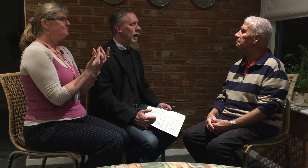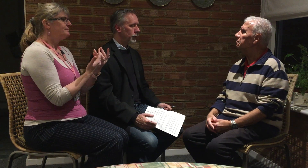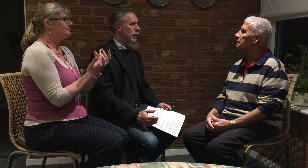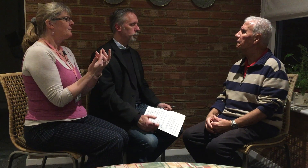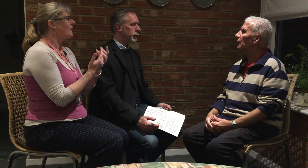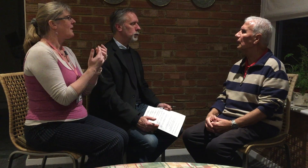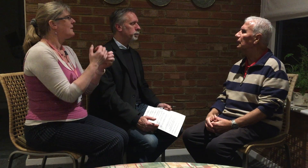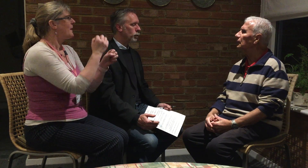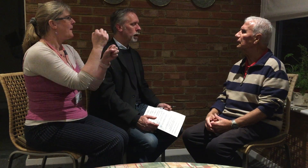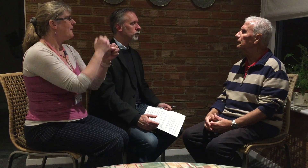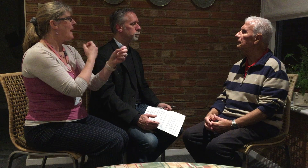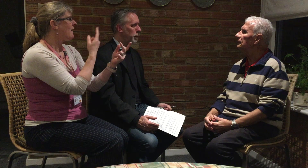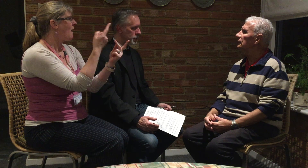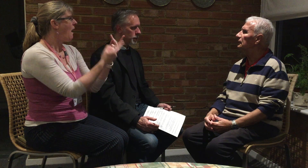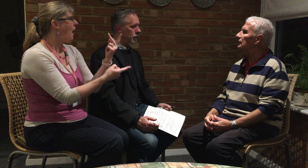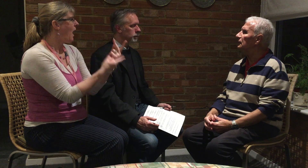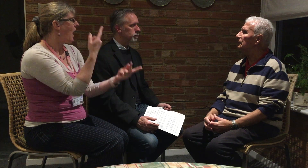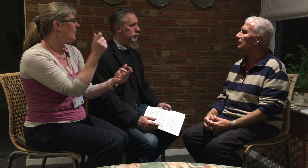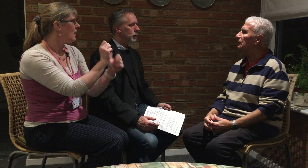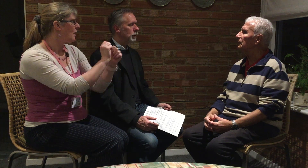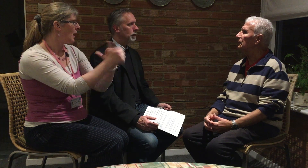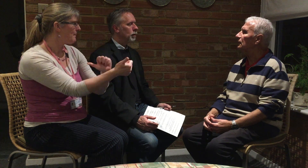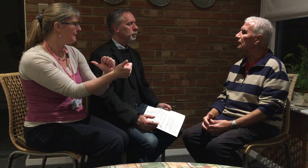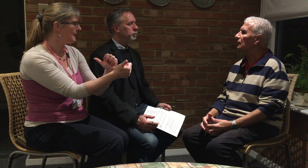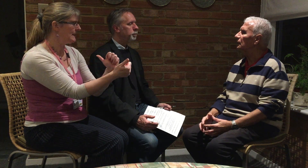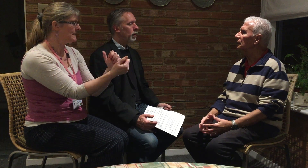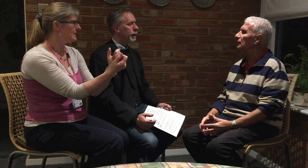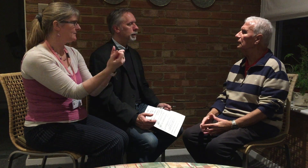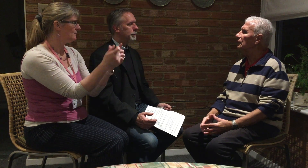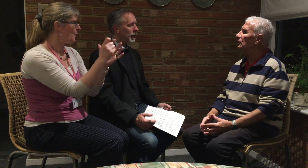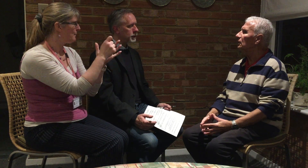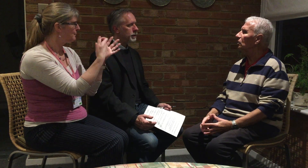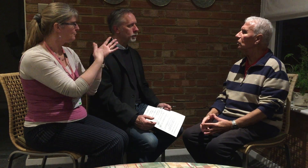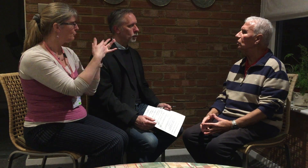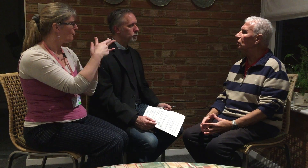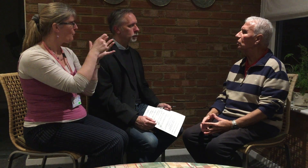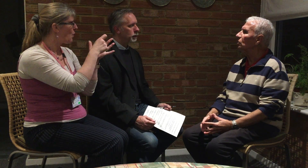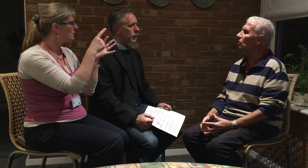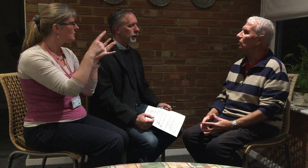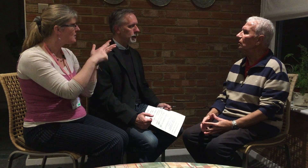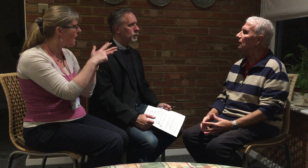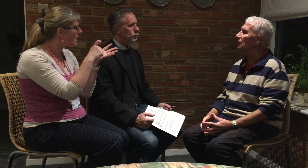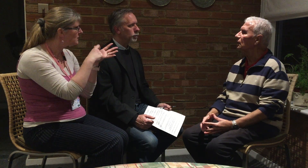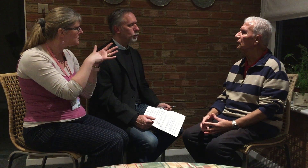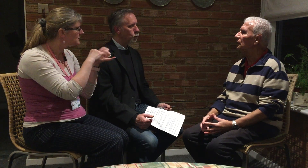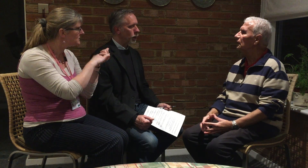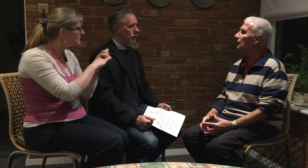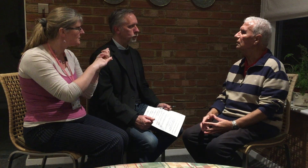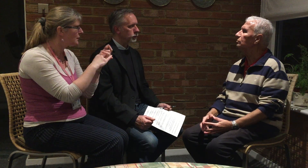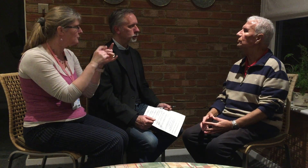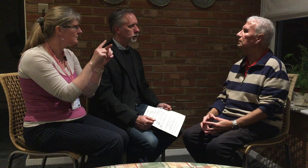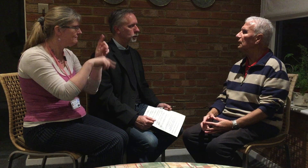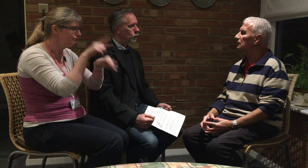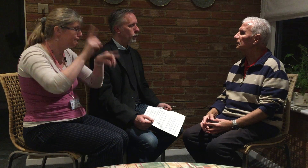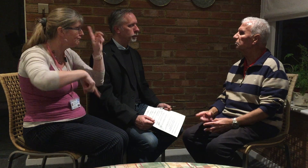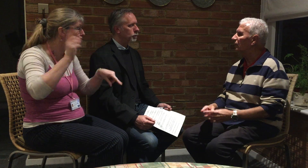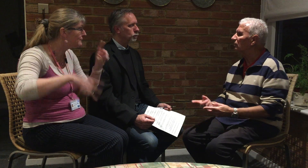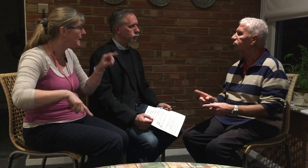other companies' products better by testing them in the real world with